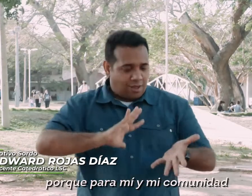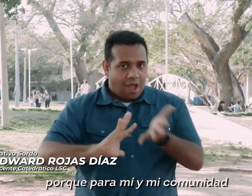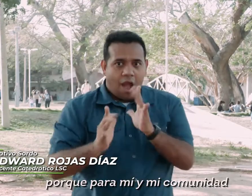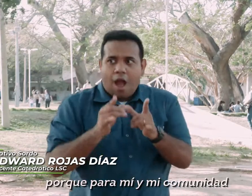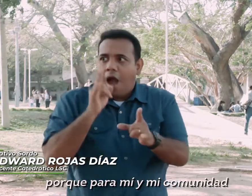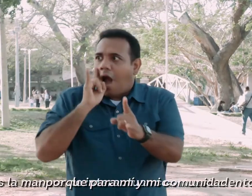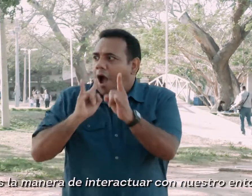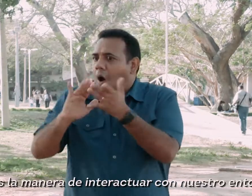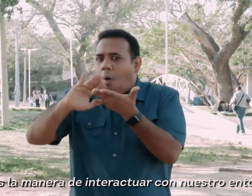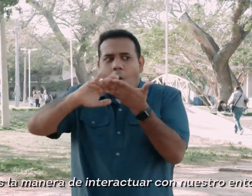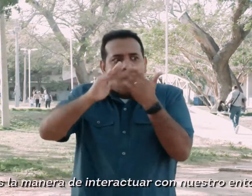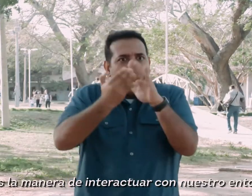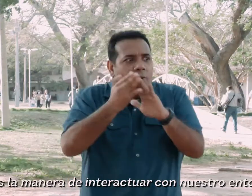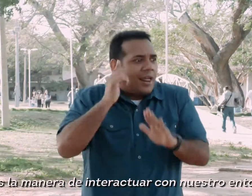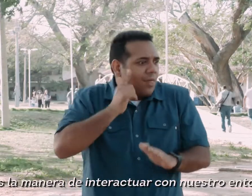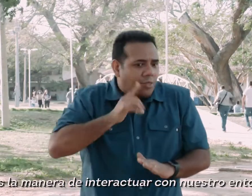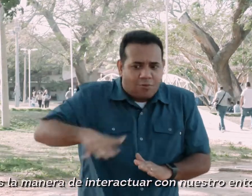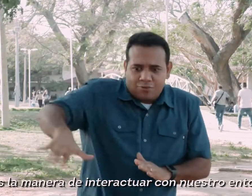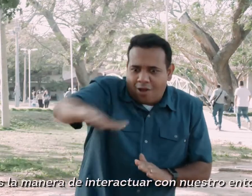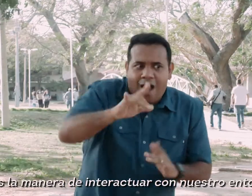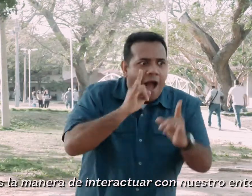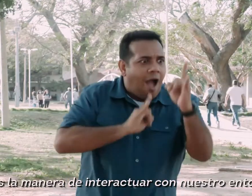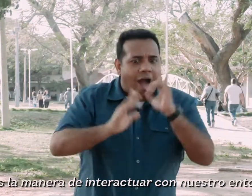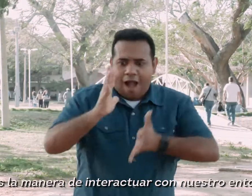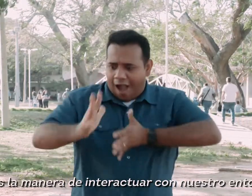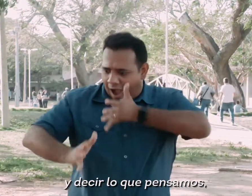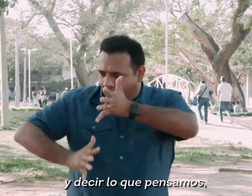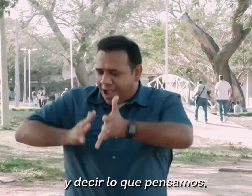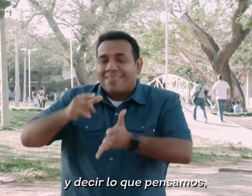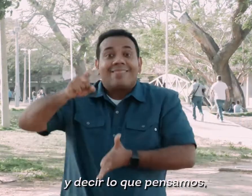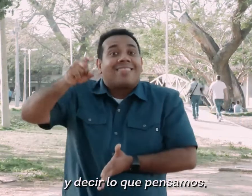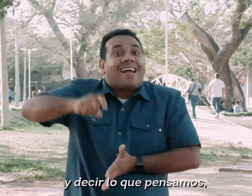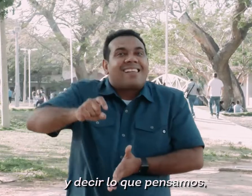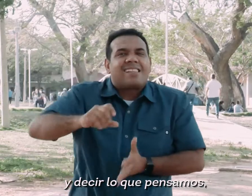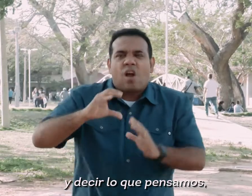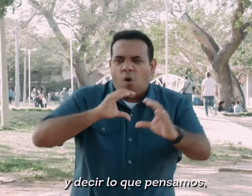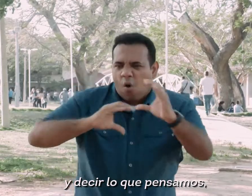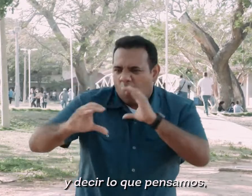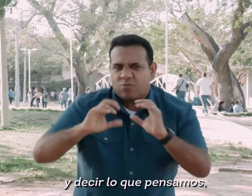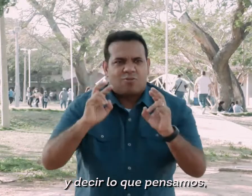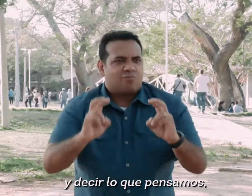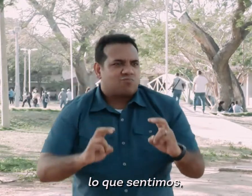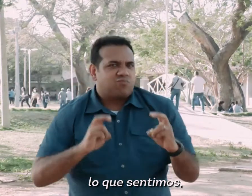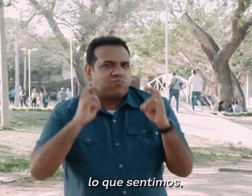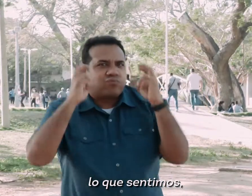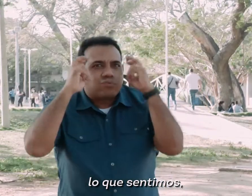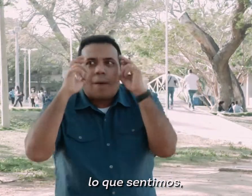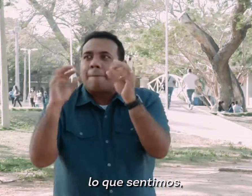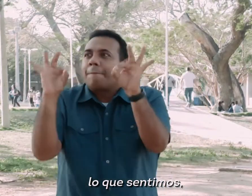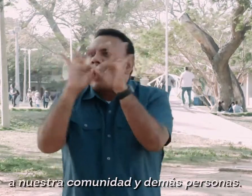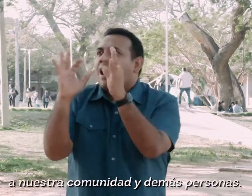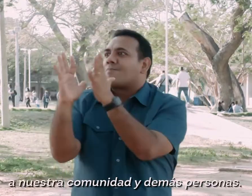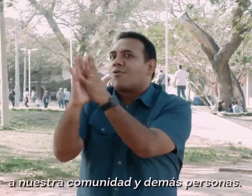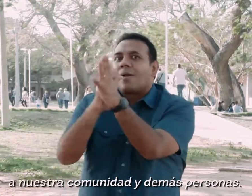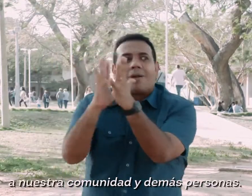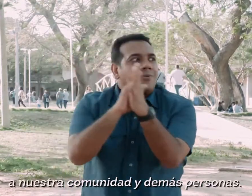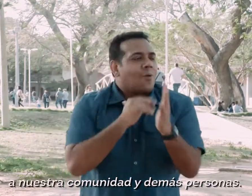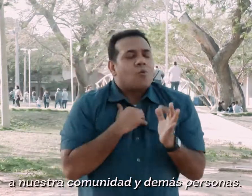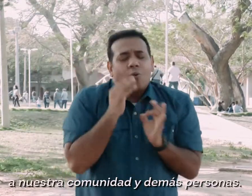comunidad es la manera de interactuar con nuestro entorno y decir lo que pensamos, lo que sentimos a nuestra comunidad y